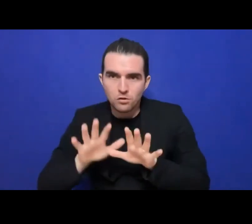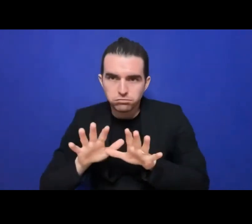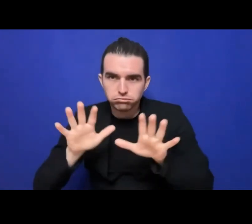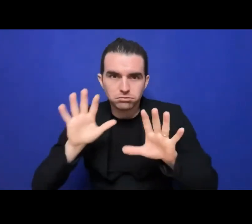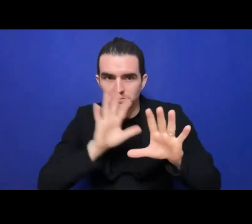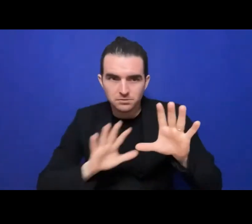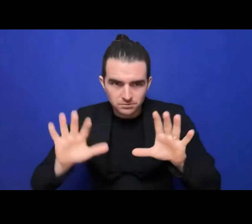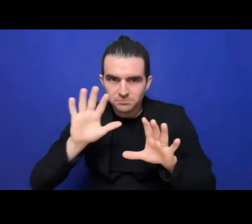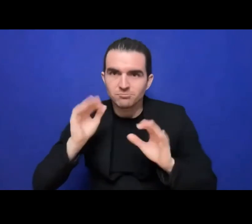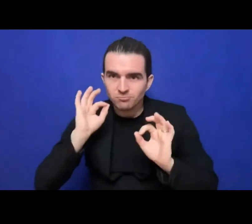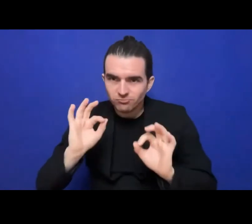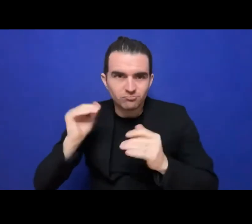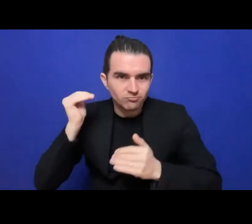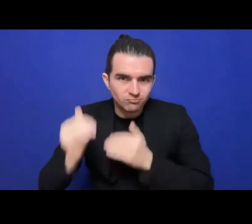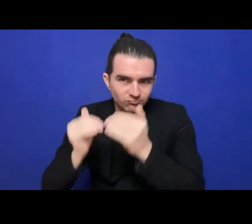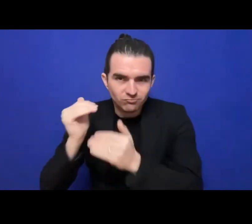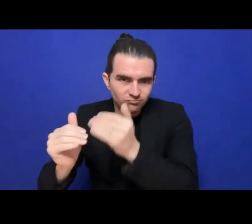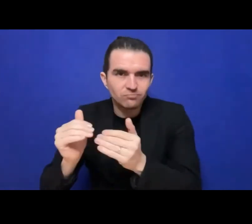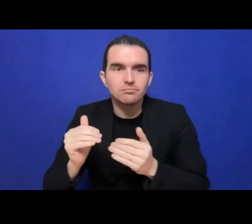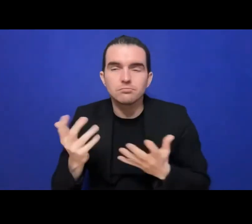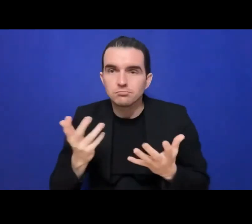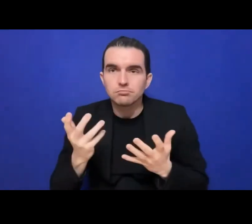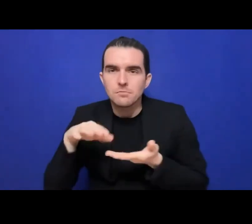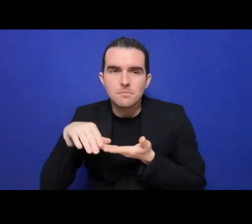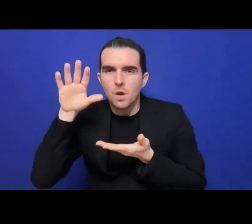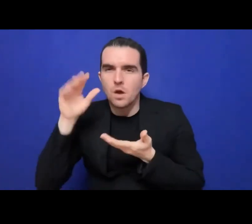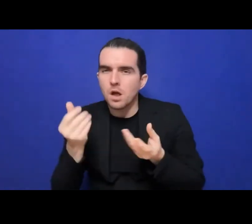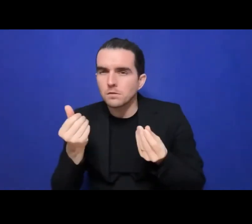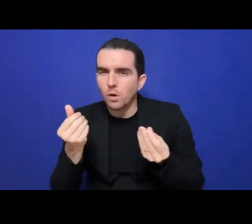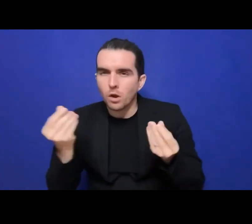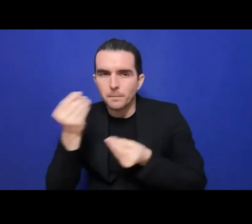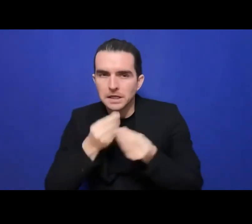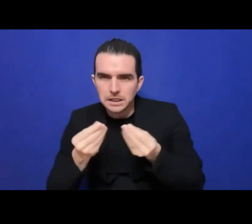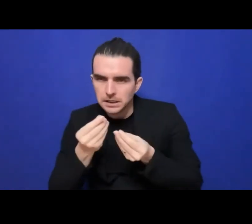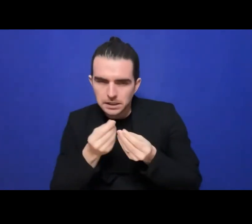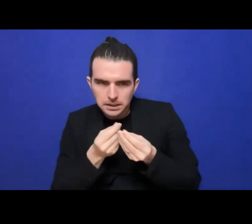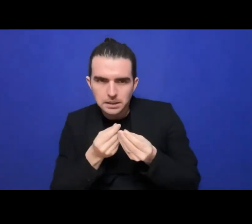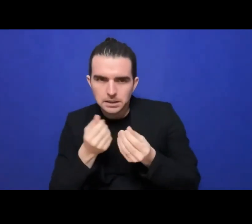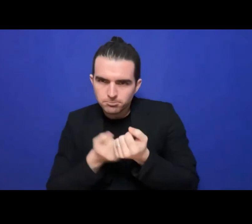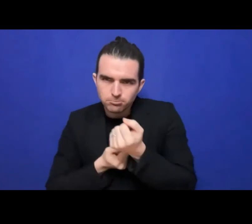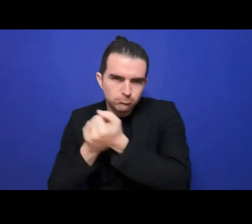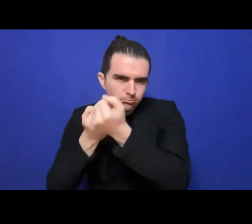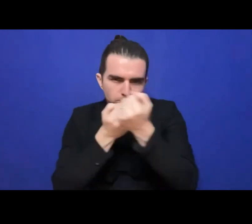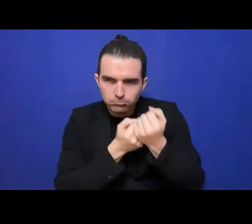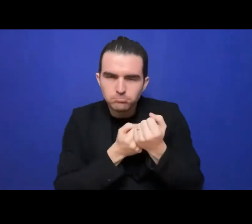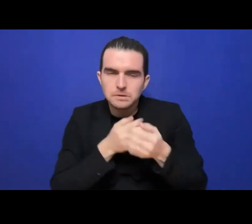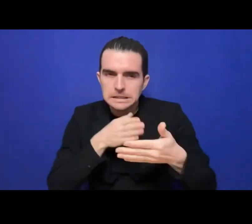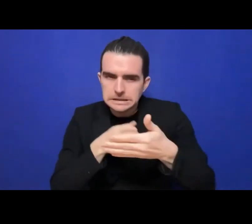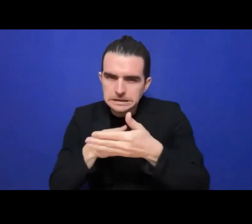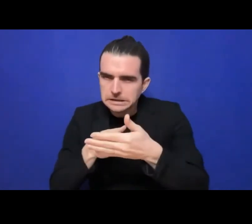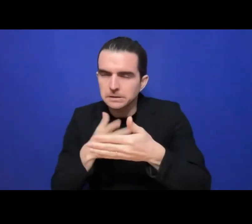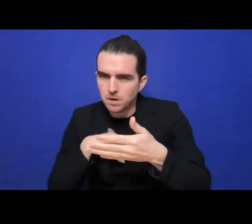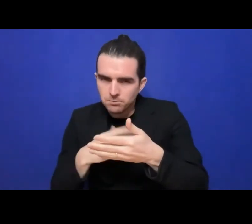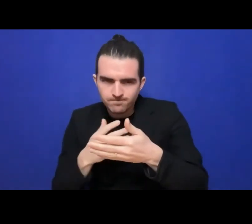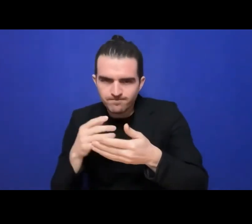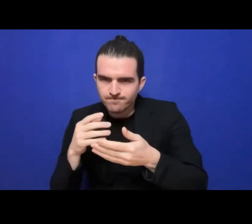the governmental sites to allow more time and more place and friendly health